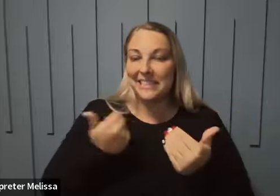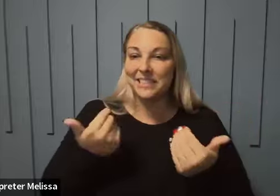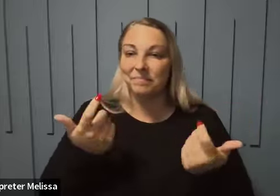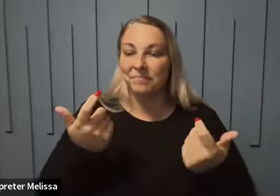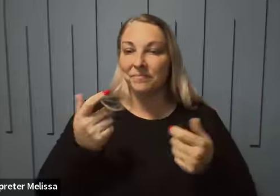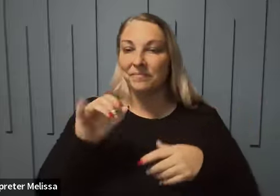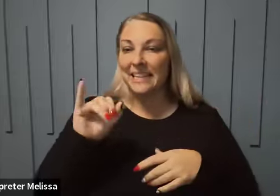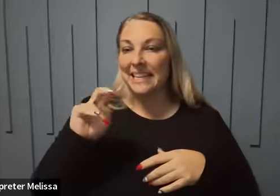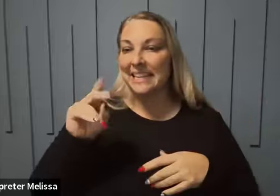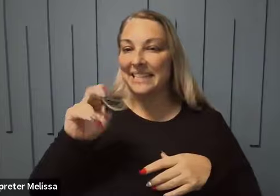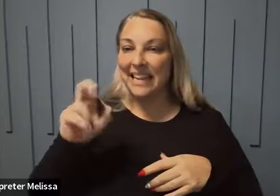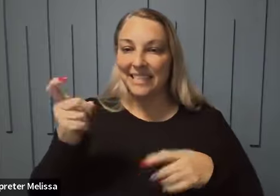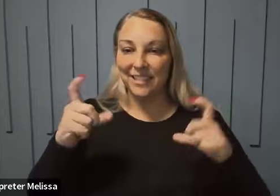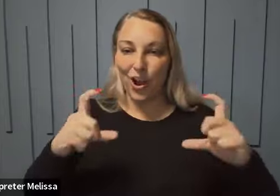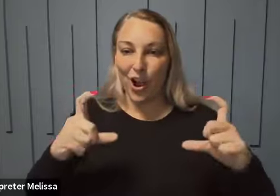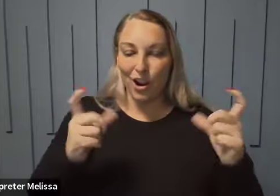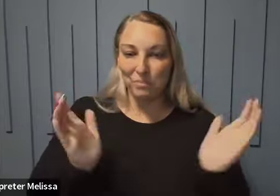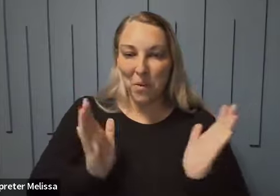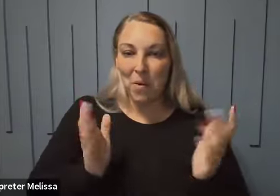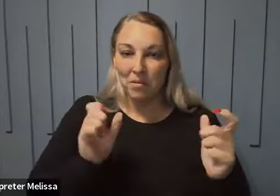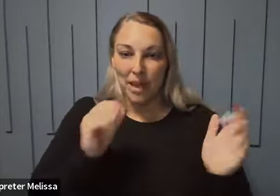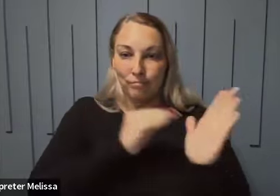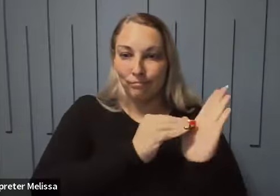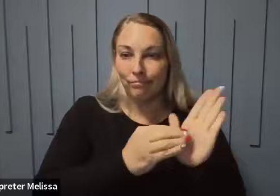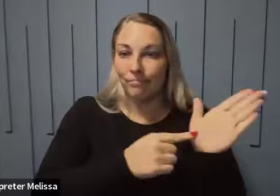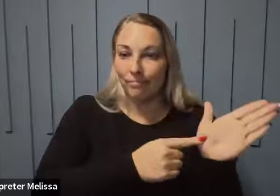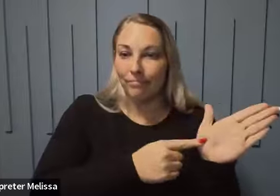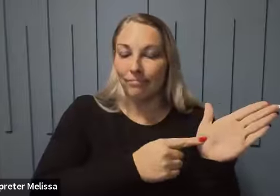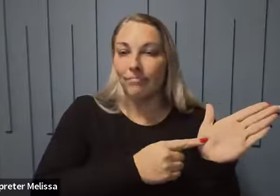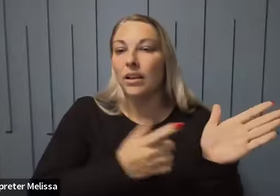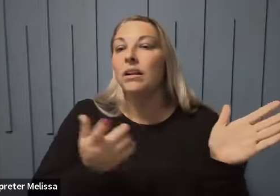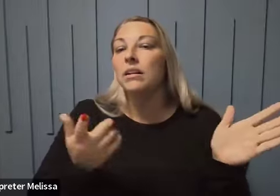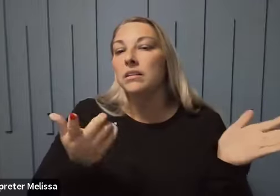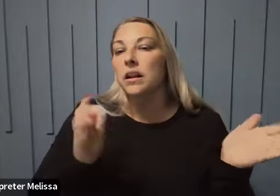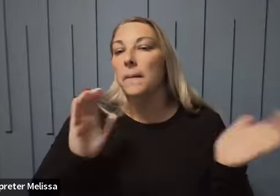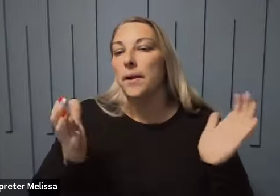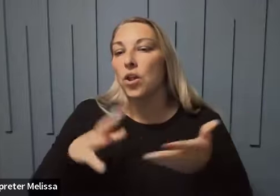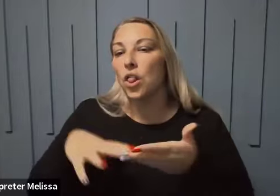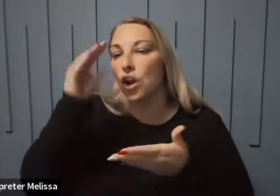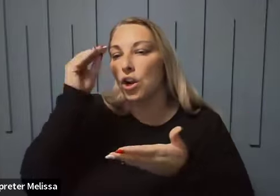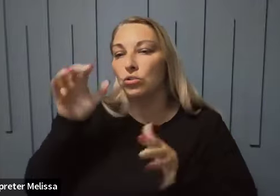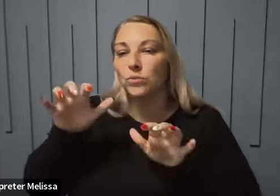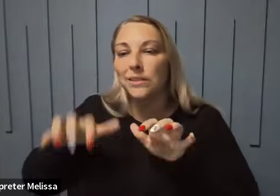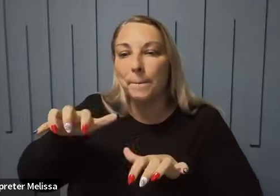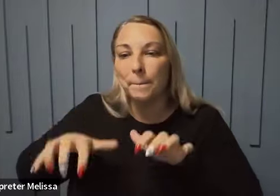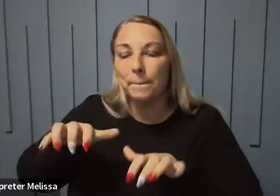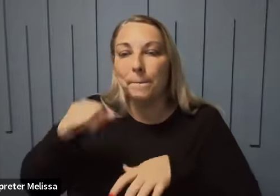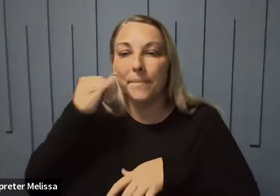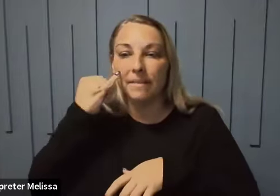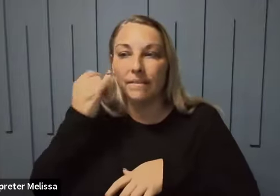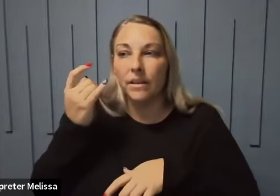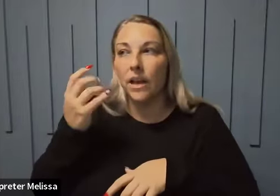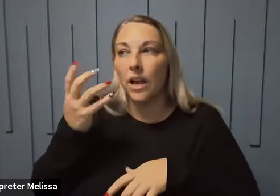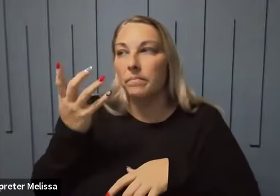card. It's kind of akin, often people compare it to like learning to type, because if you already, like specifically for